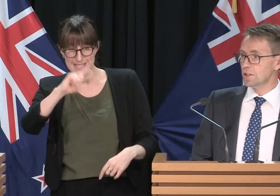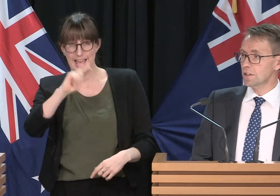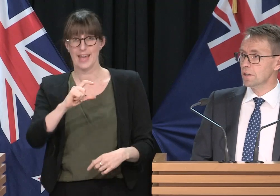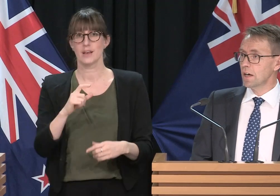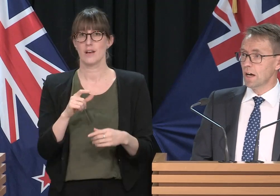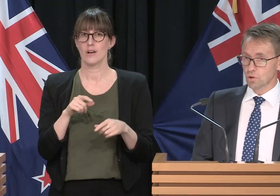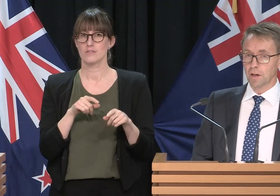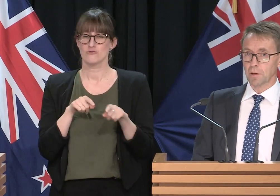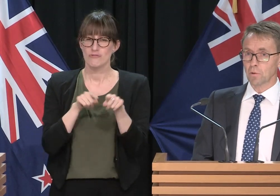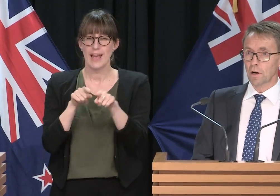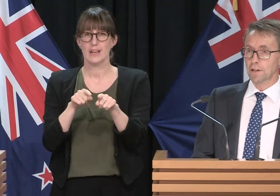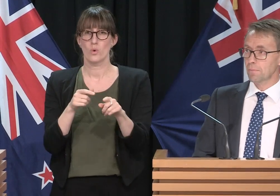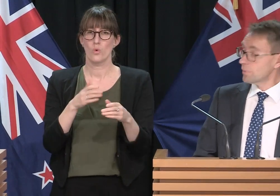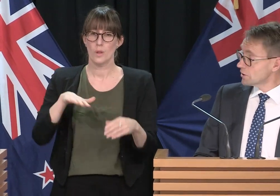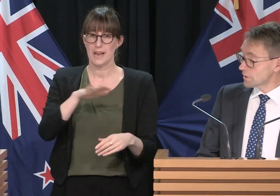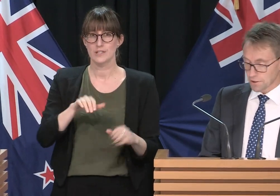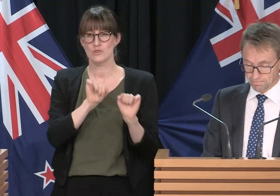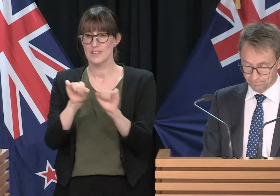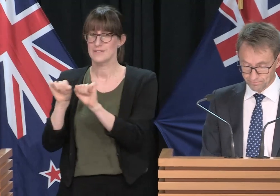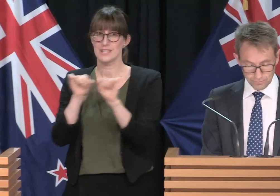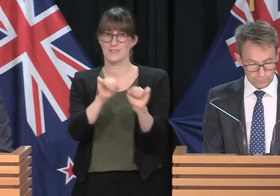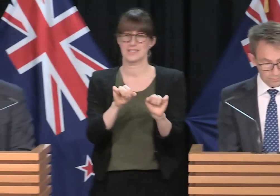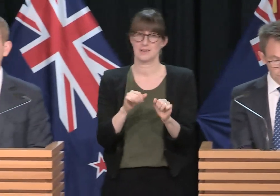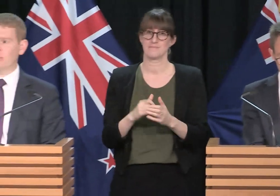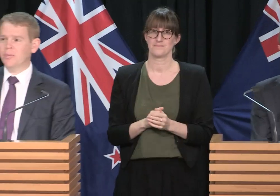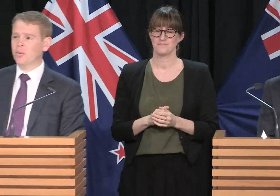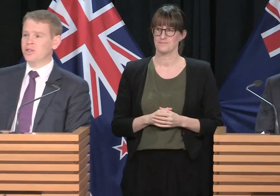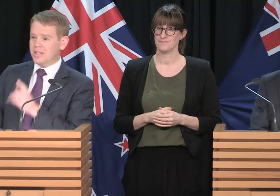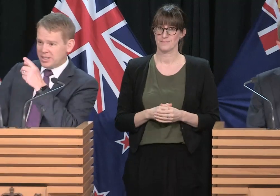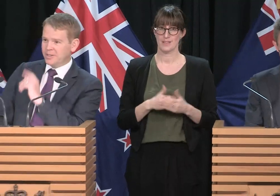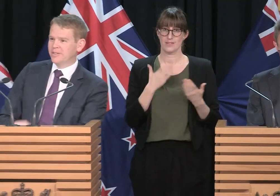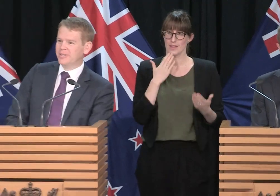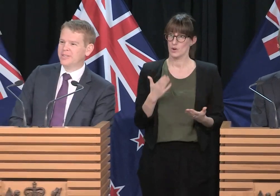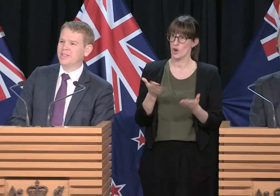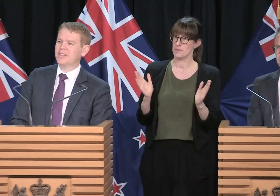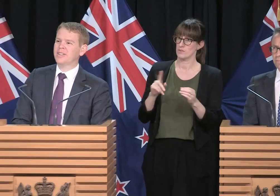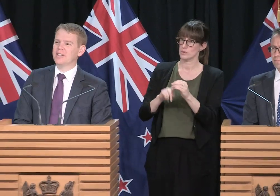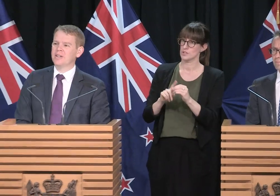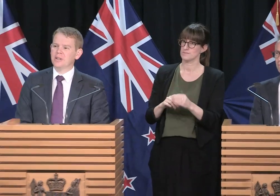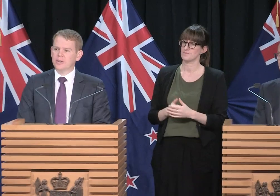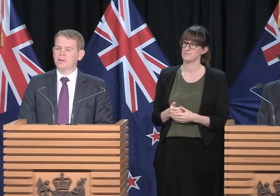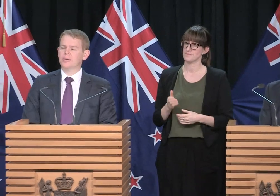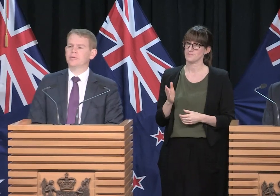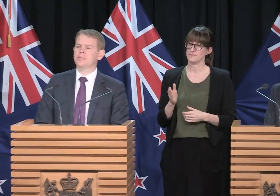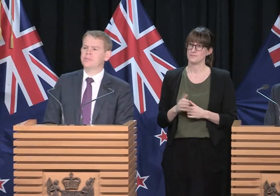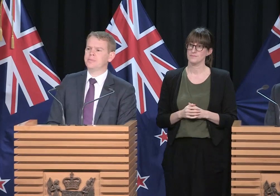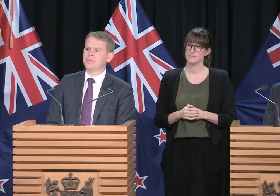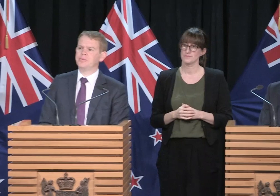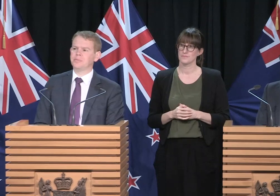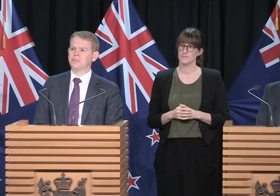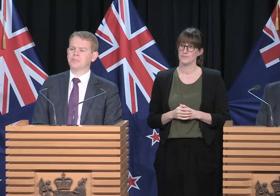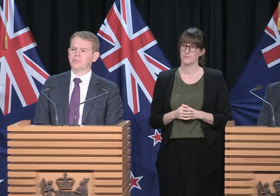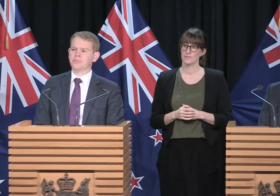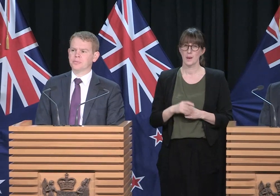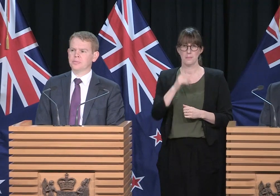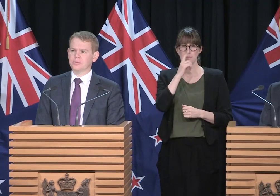contact tracing should that be required. Thanks, Minister. All right, now happy to open up for questions. Yes. What feedback have you had about the reason people